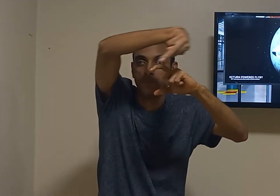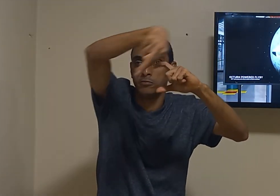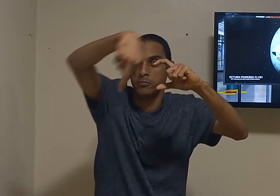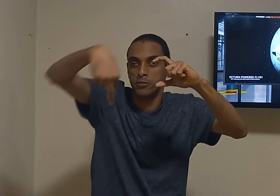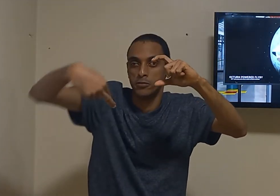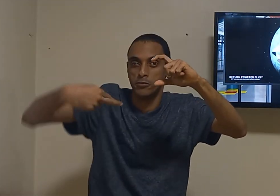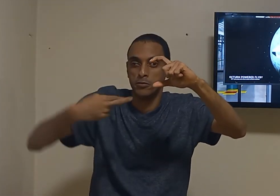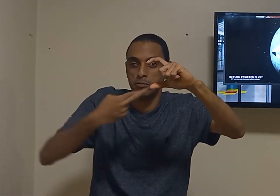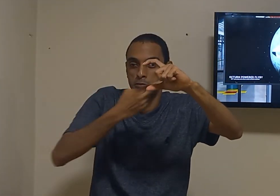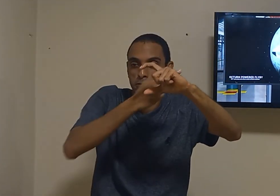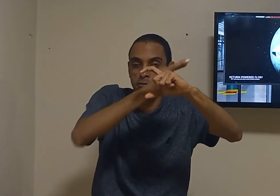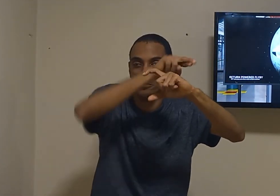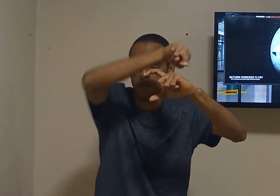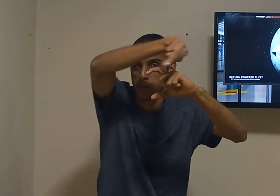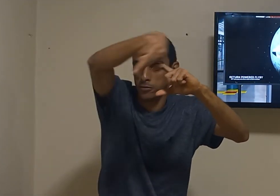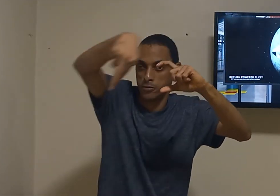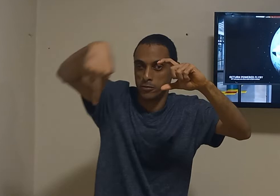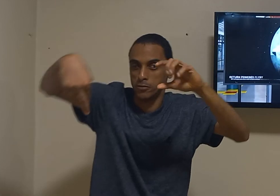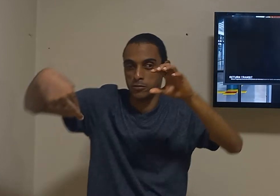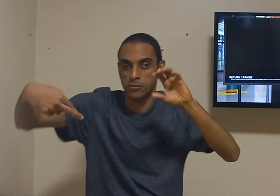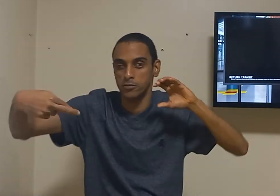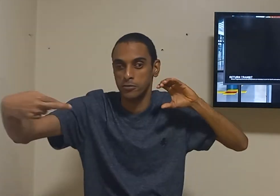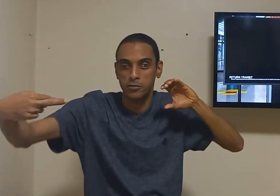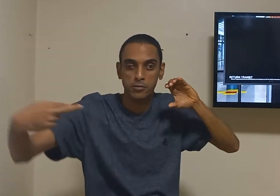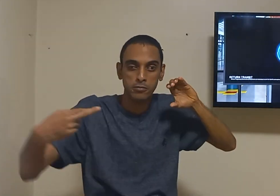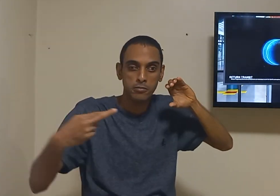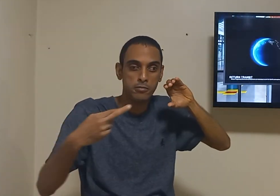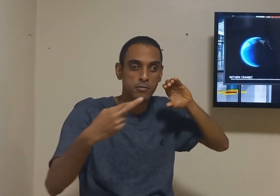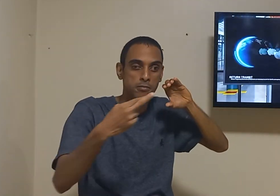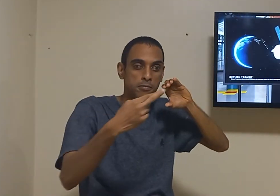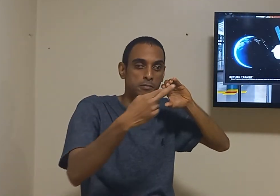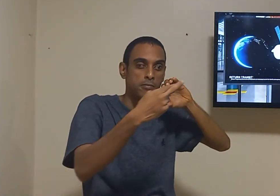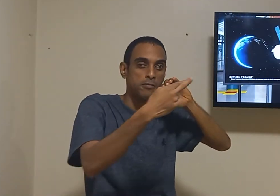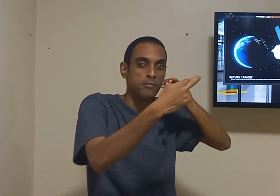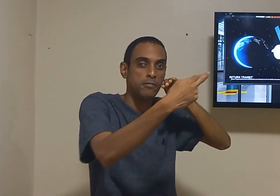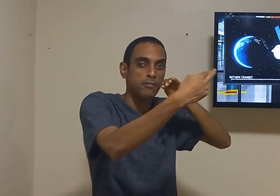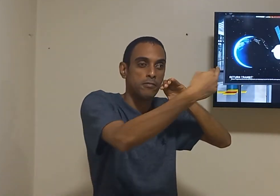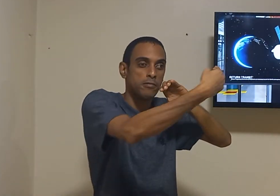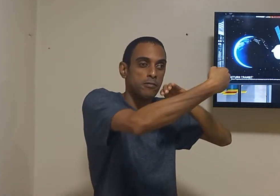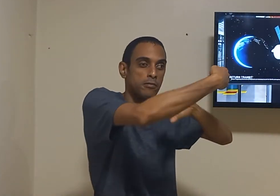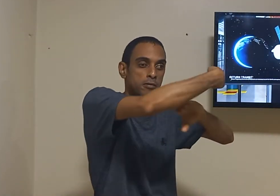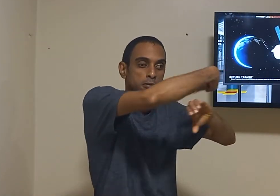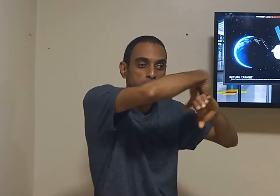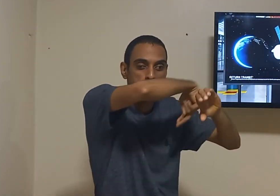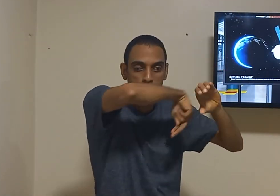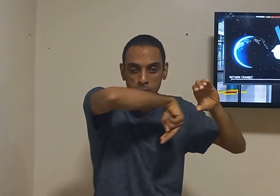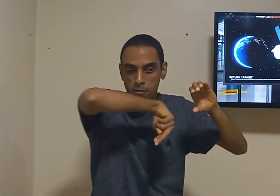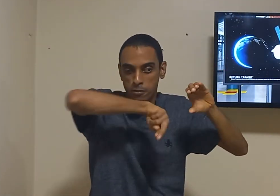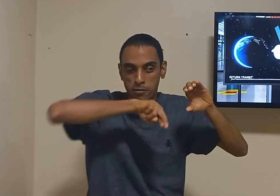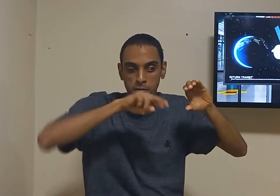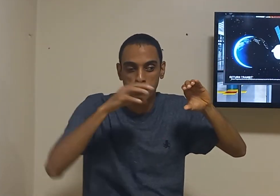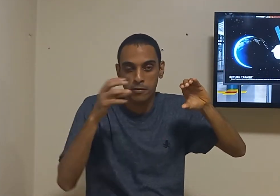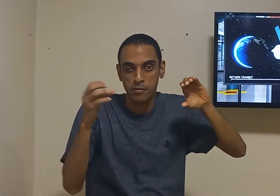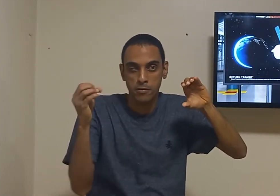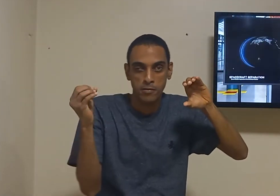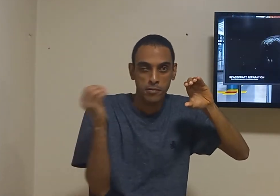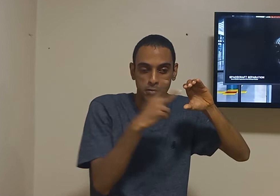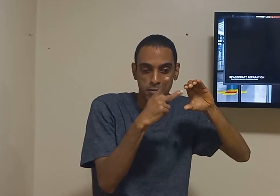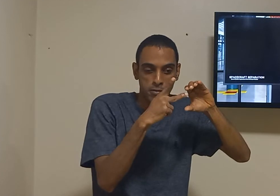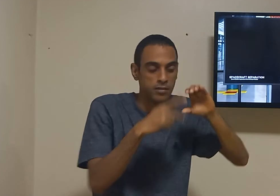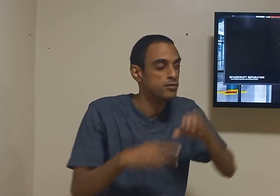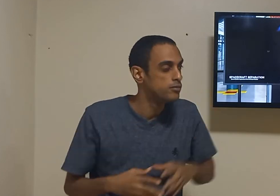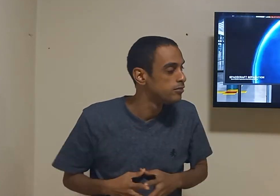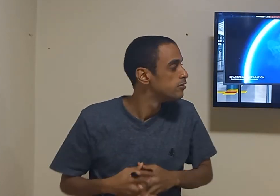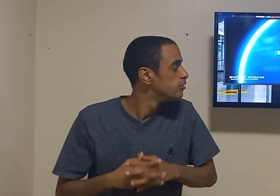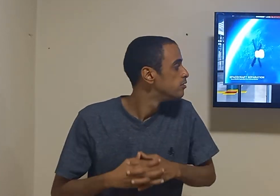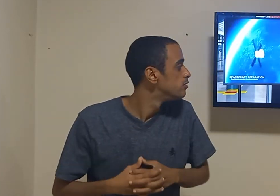that commits us to coming home and fine-tuning our path towards the atmosphere. We'll make any correction burns on our way back as